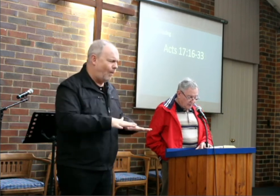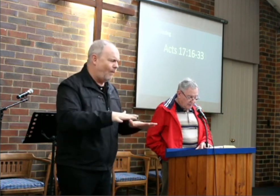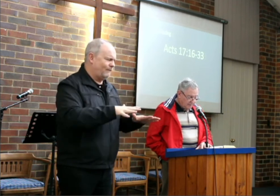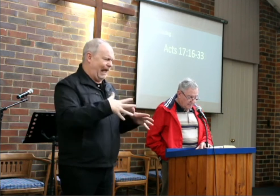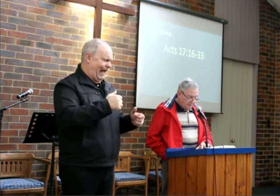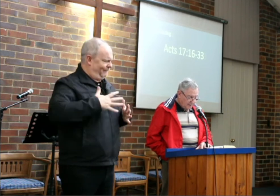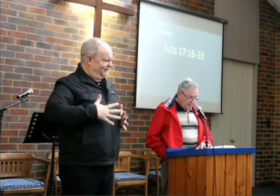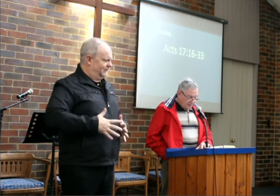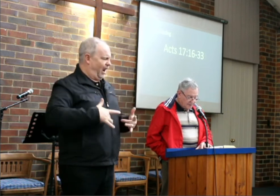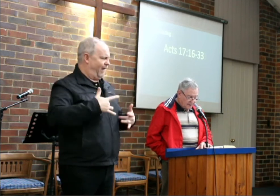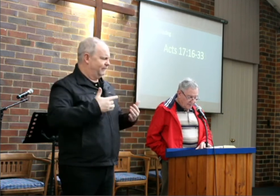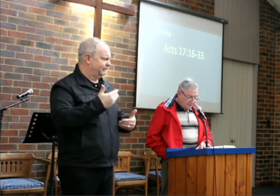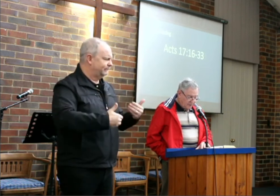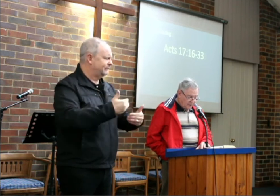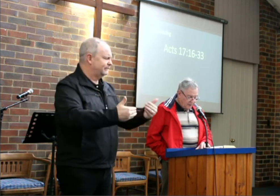being.